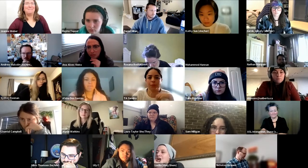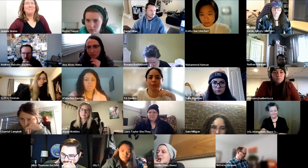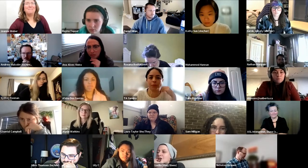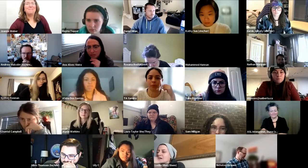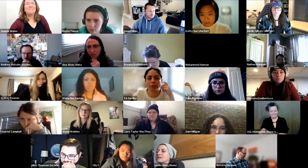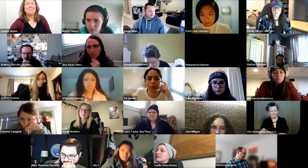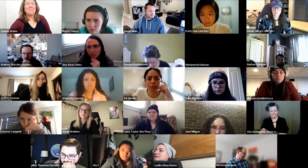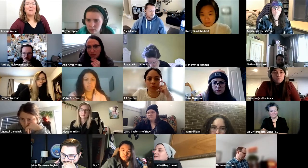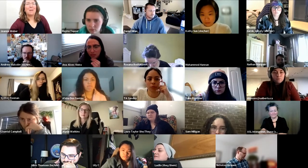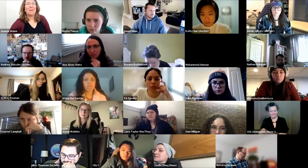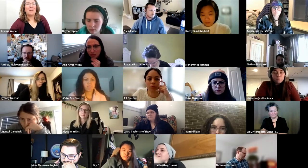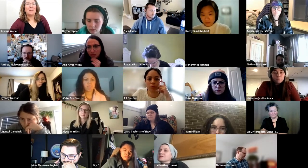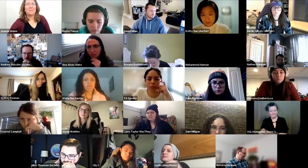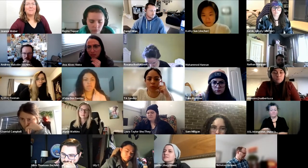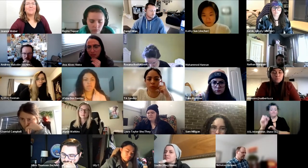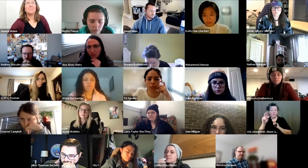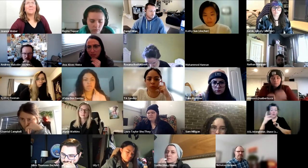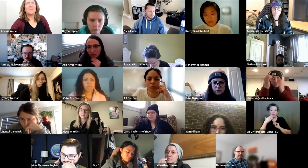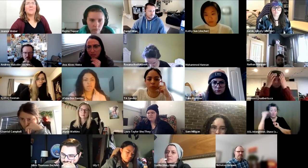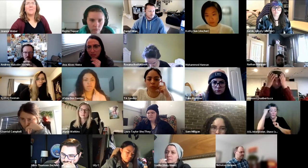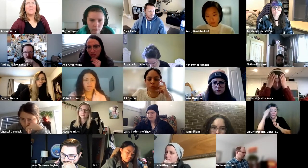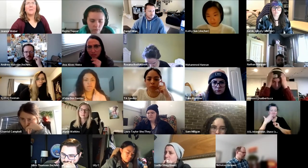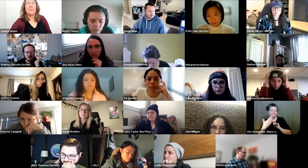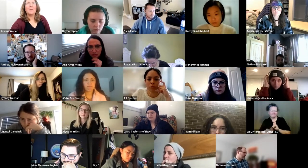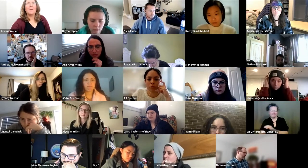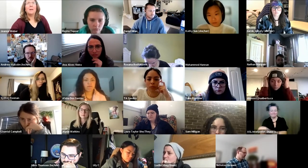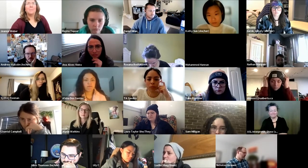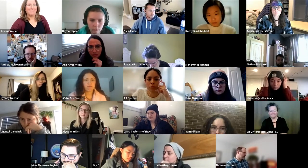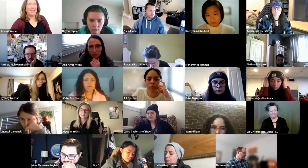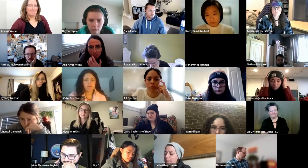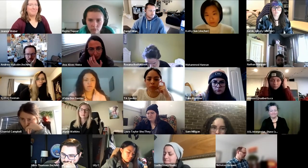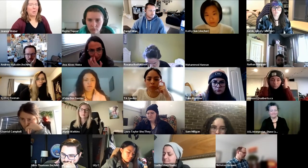Okay. Okay, that's good to know. Thank you very much.